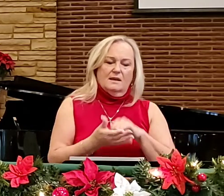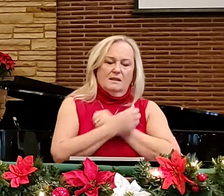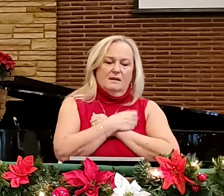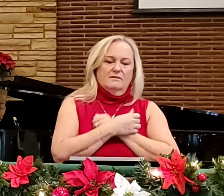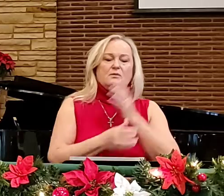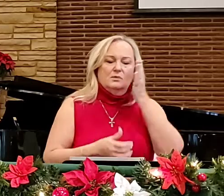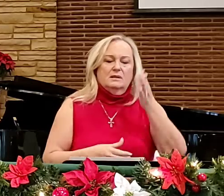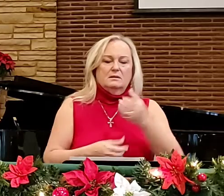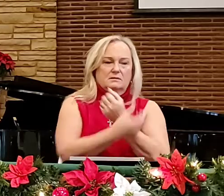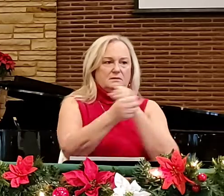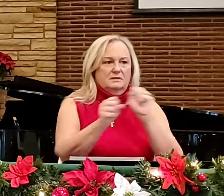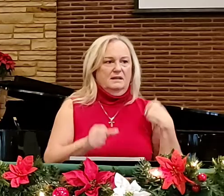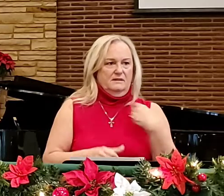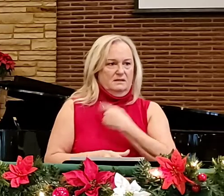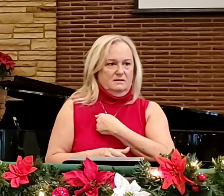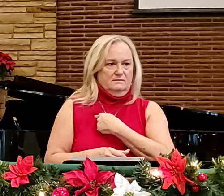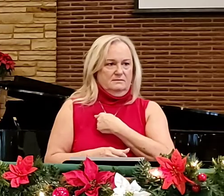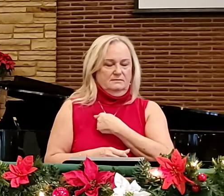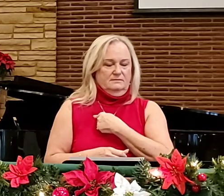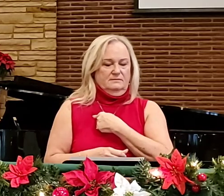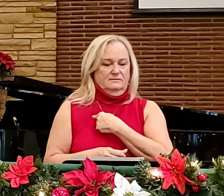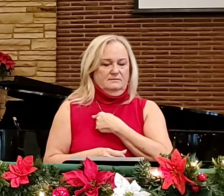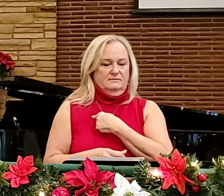will save us.